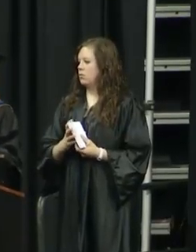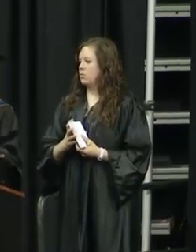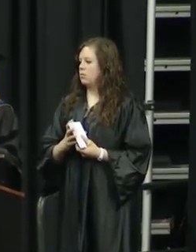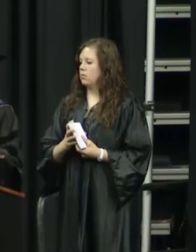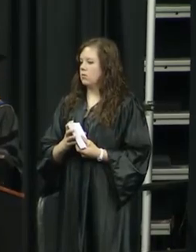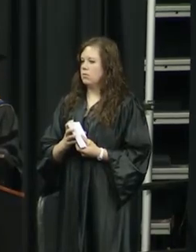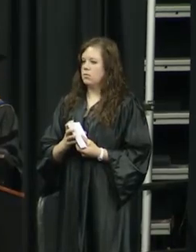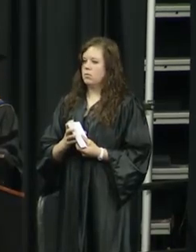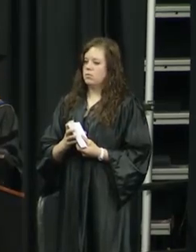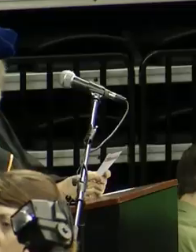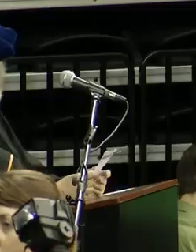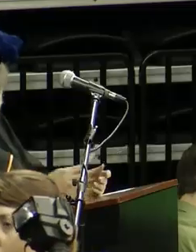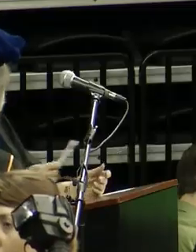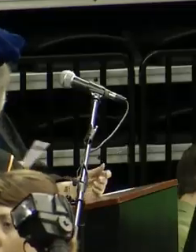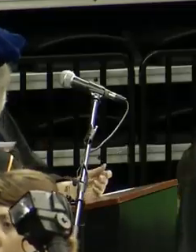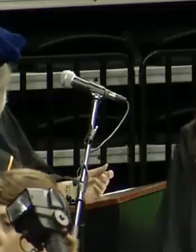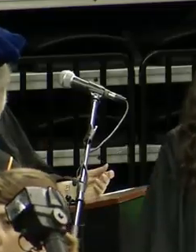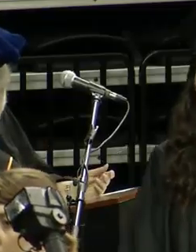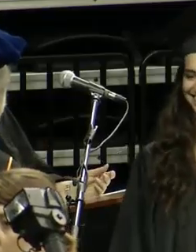Anna Oculist.